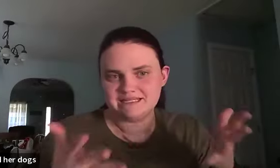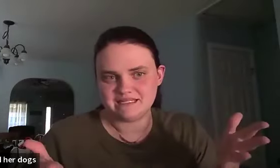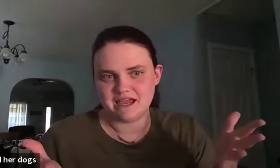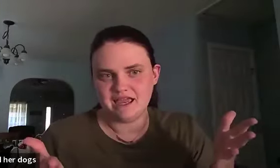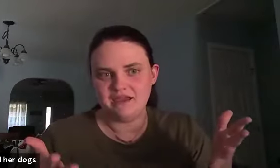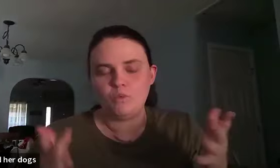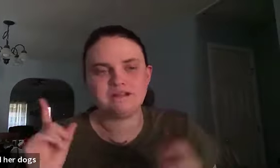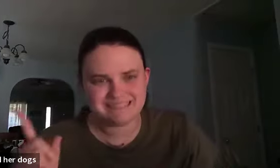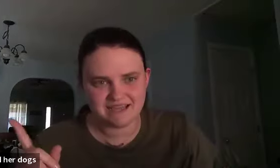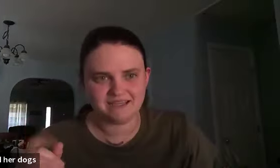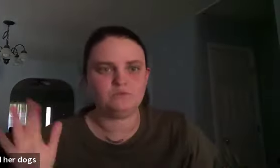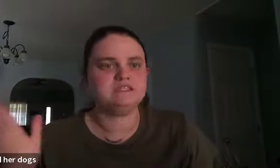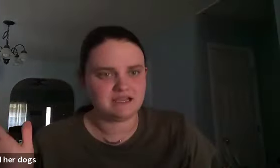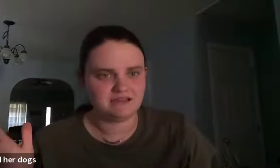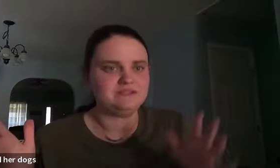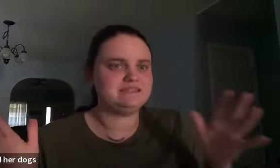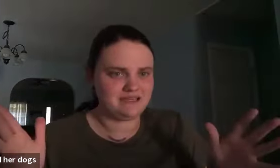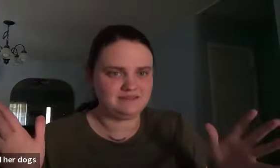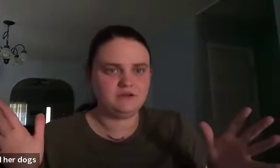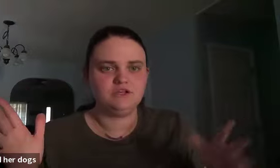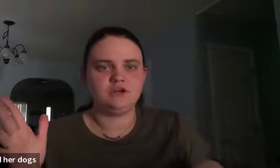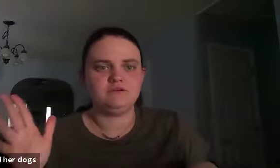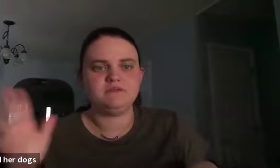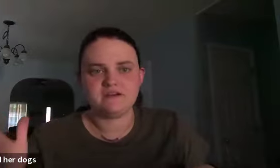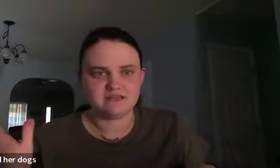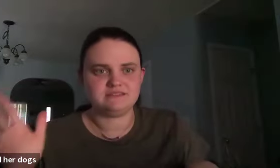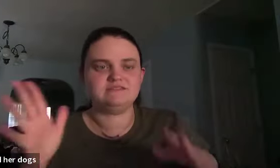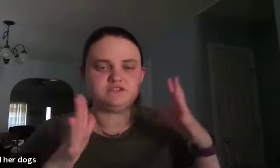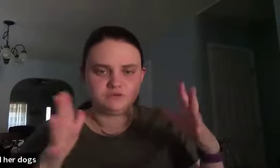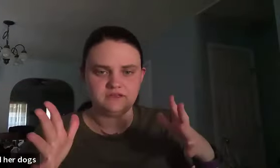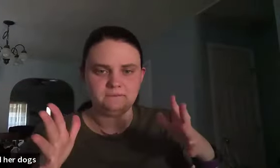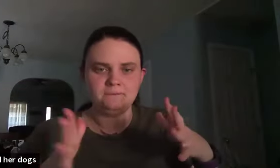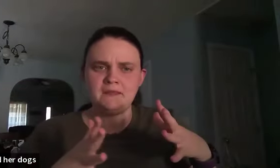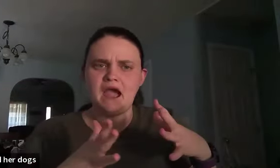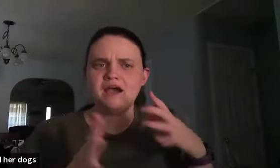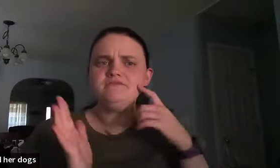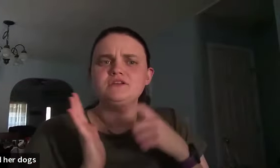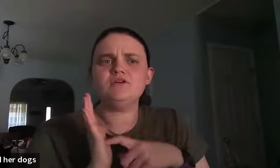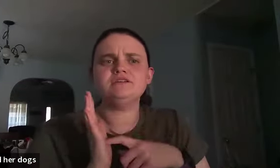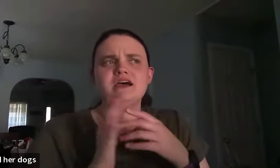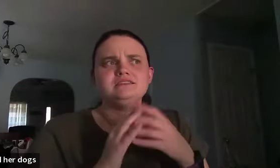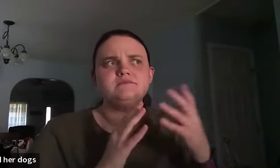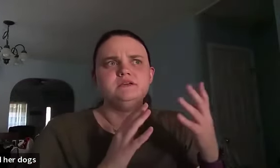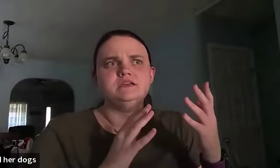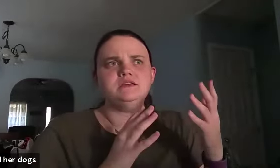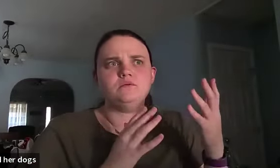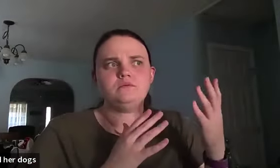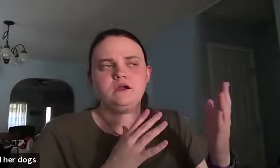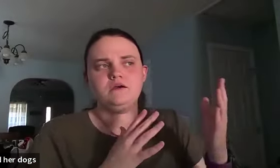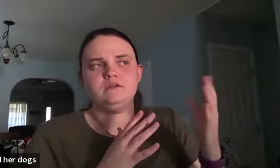tend to say 1 second, 1 second, 1 second. Give me 5 seconds, that sort of thing. I've noticed as I've been around